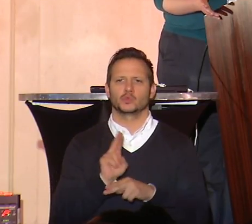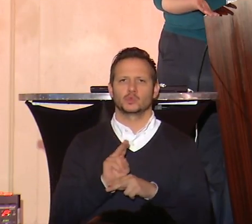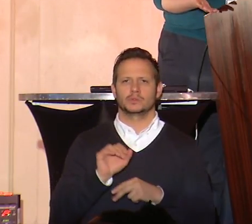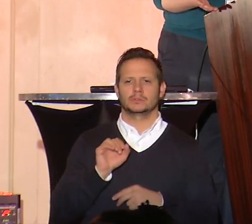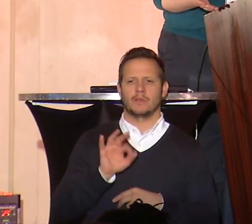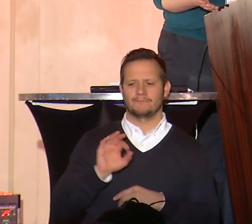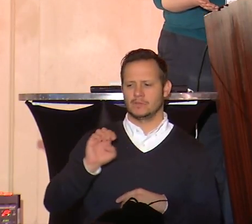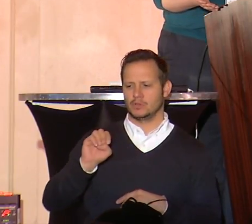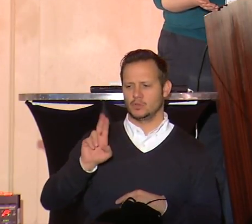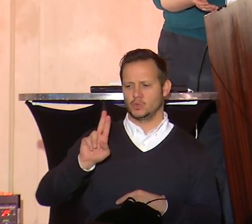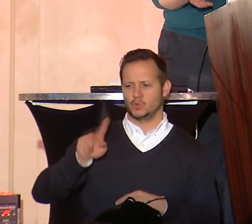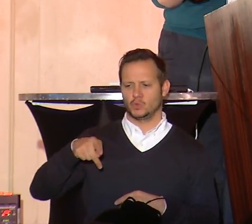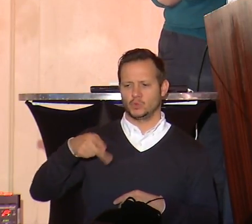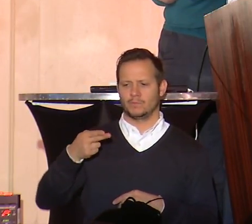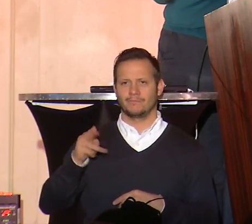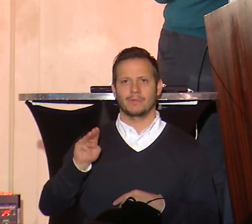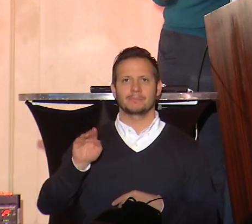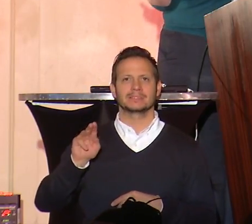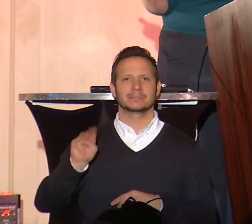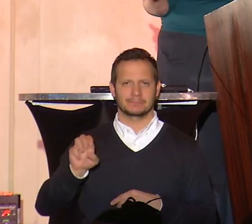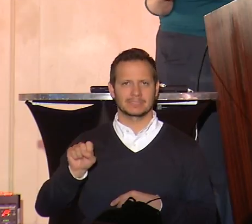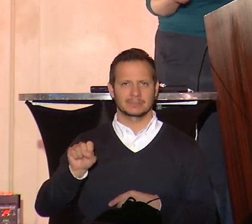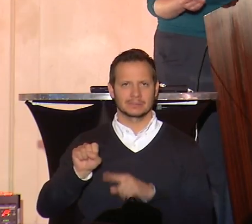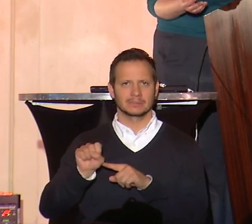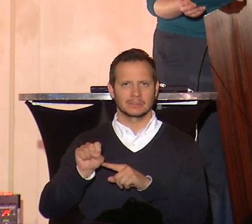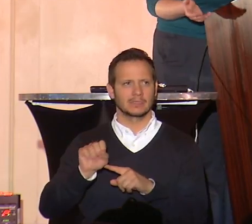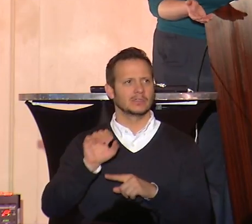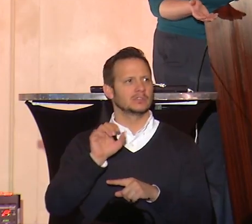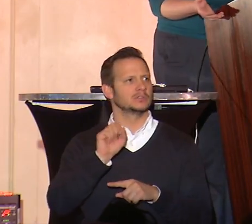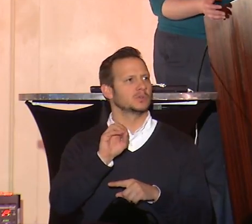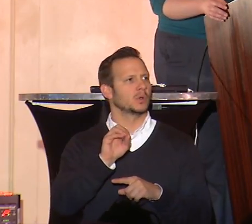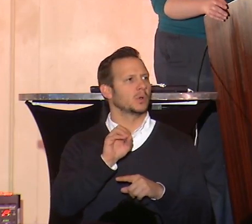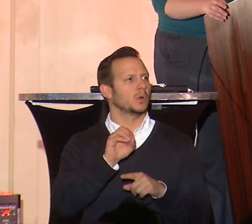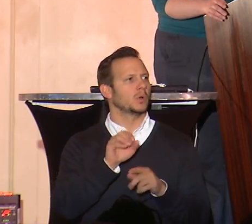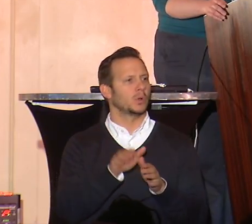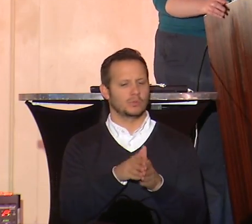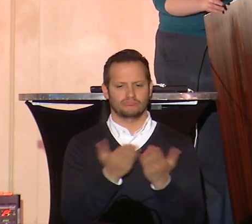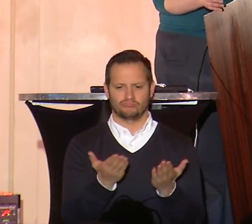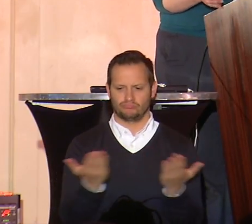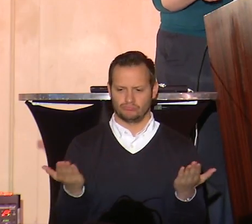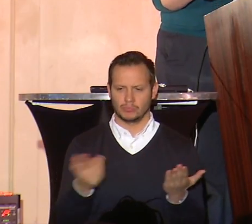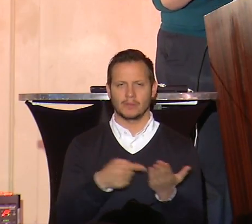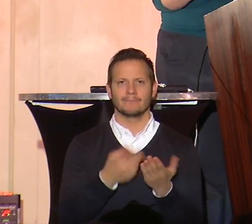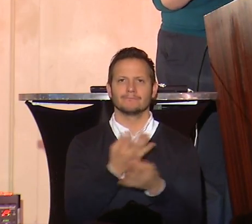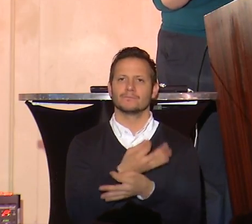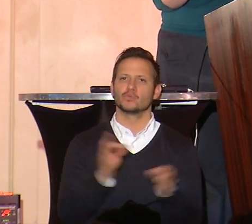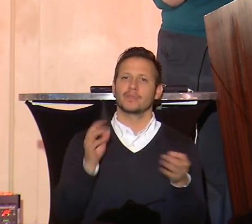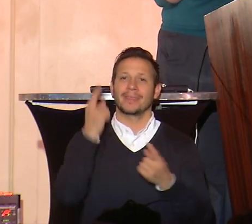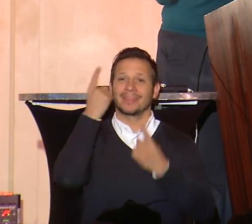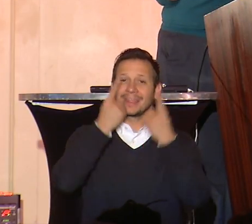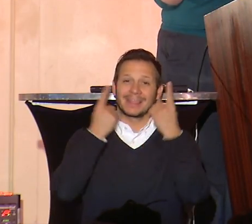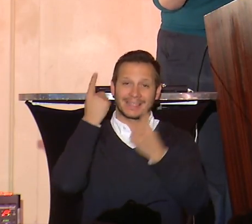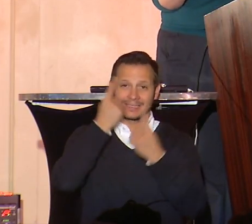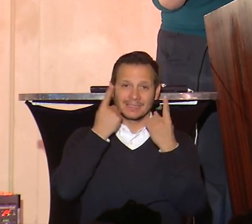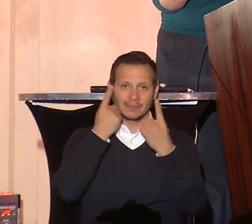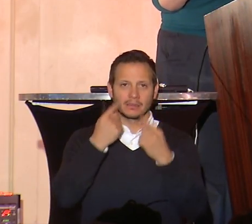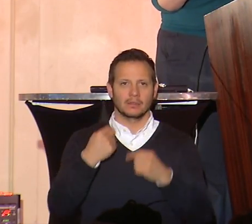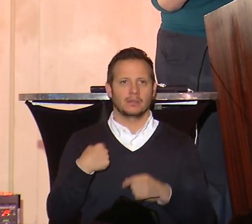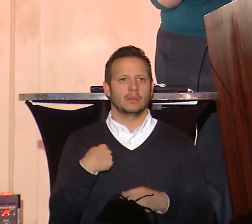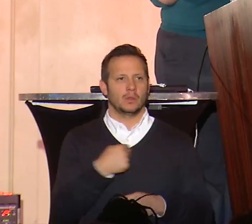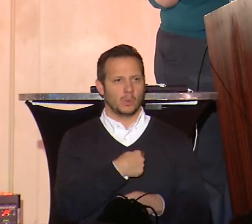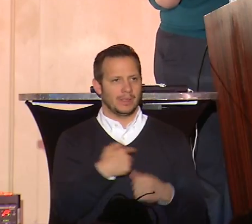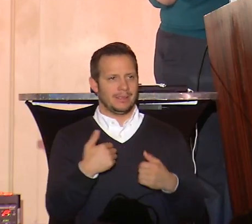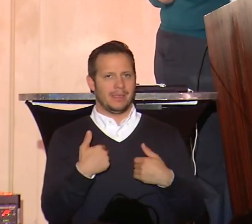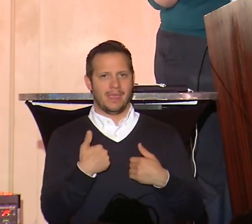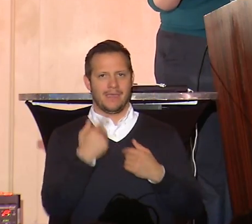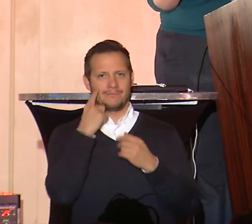So even in the literature from this free thinking organization, I see that we are having a memorial